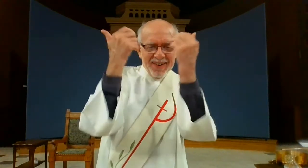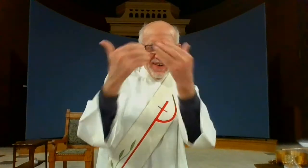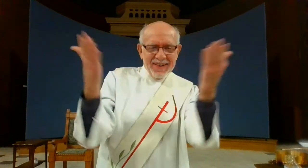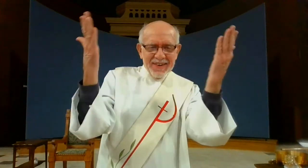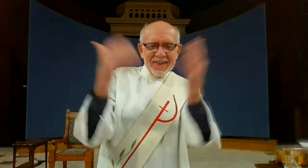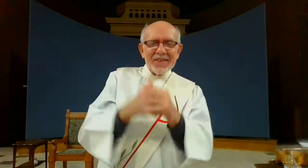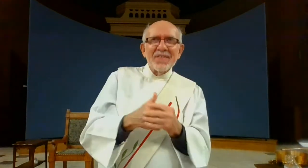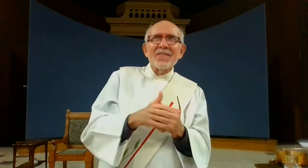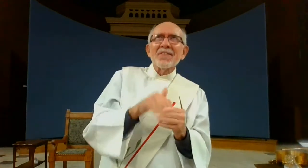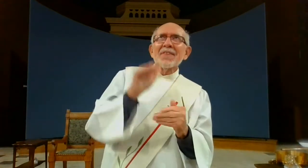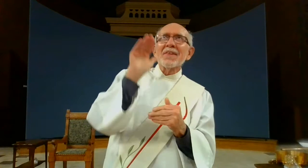alleluia.